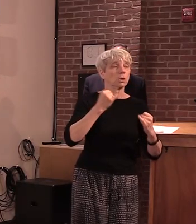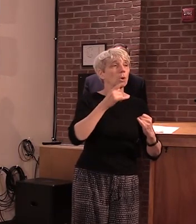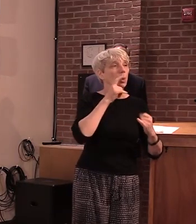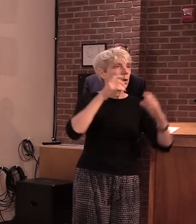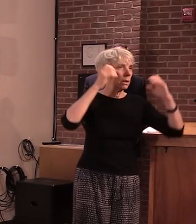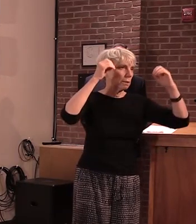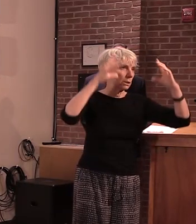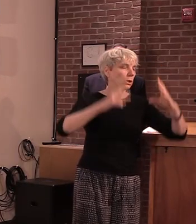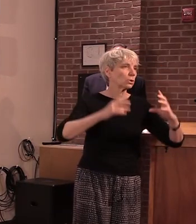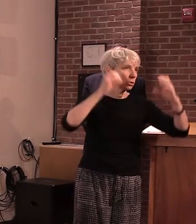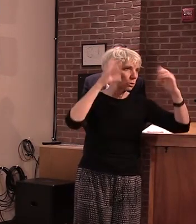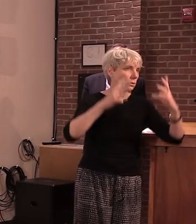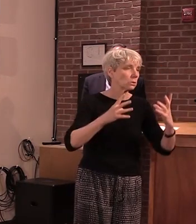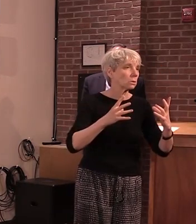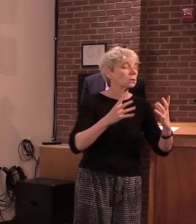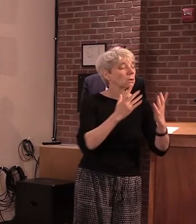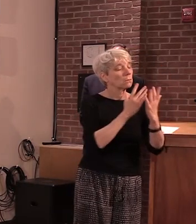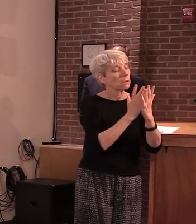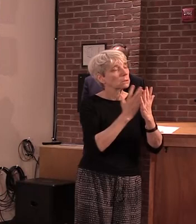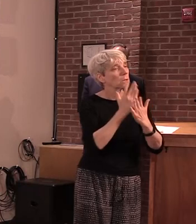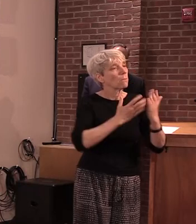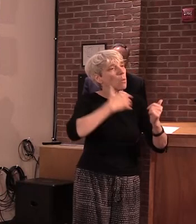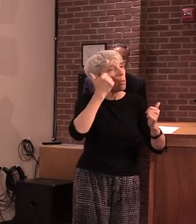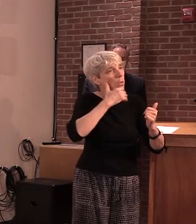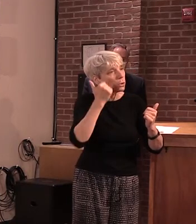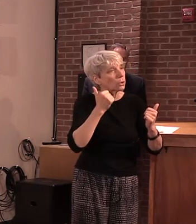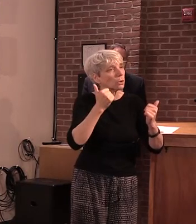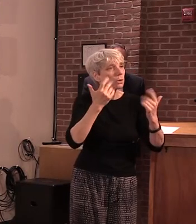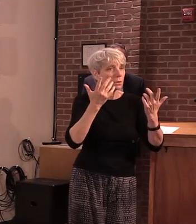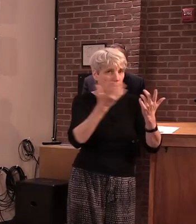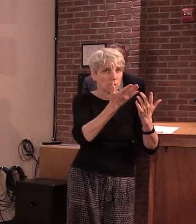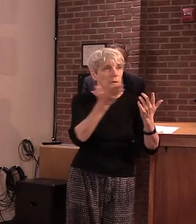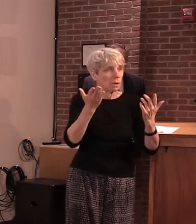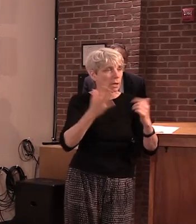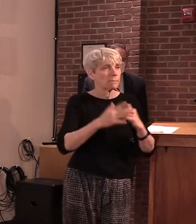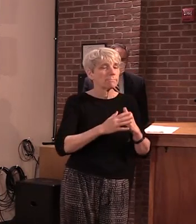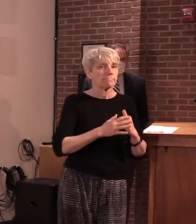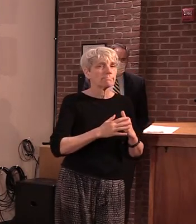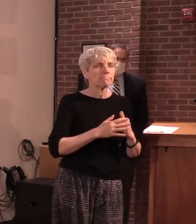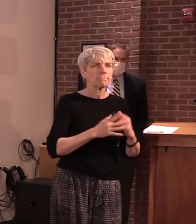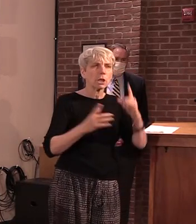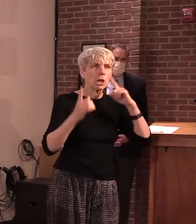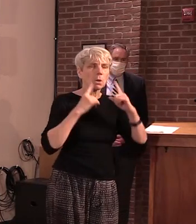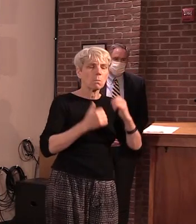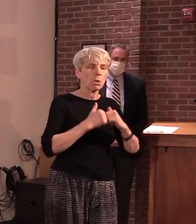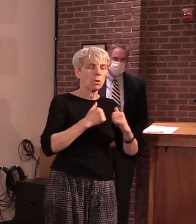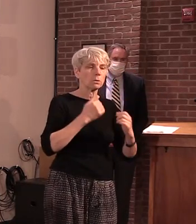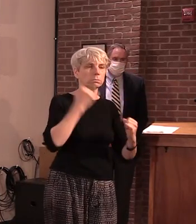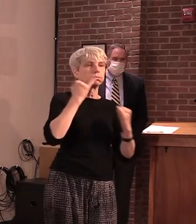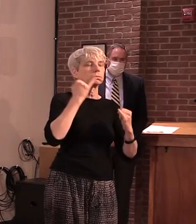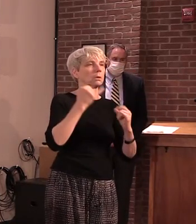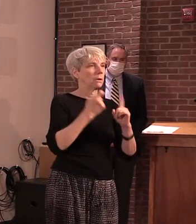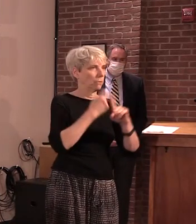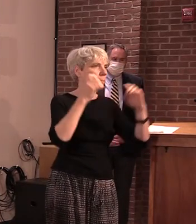else, older population in some cases, and I think that's where I'm seeing most of the